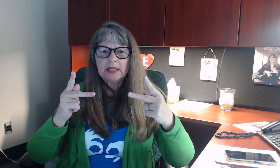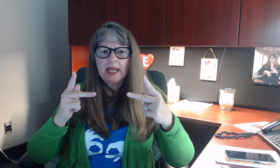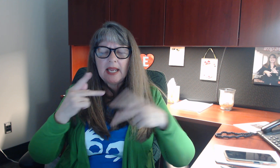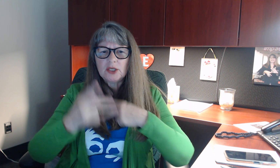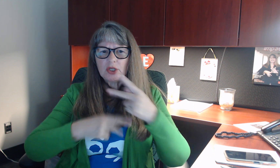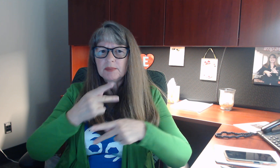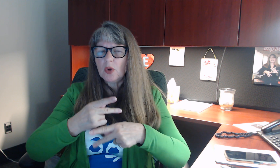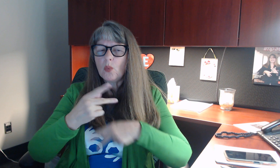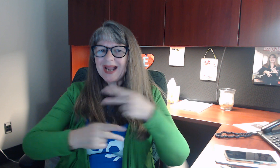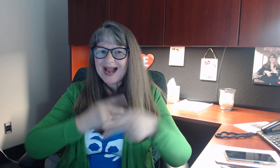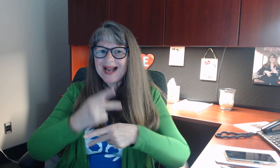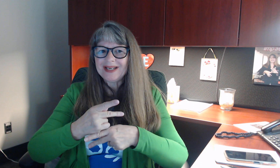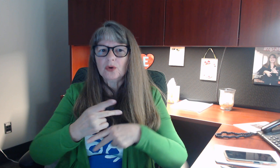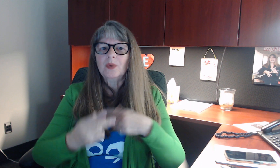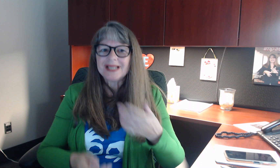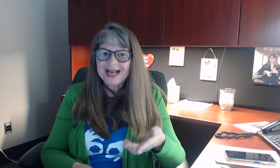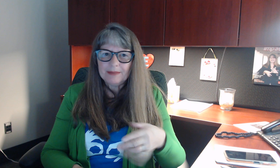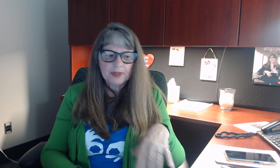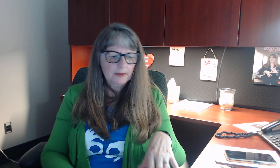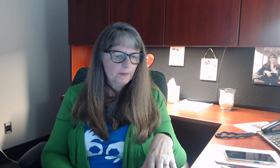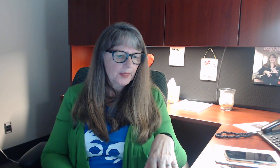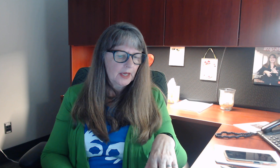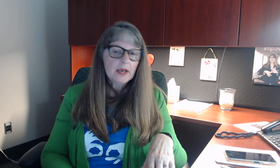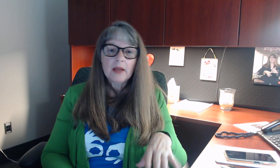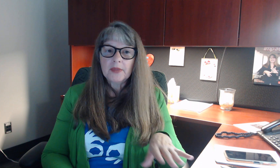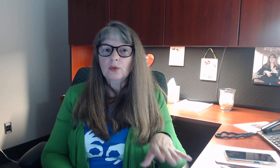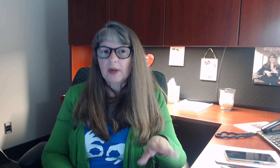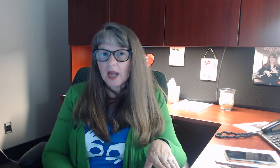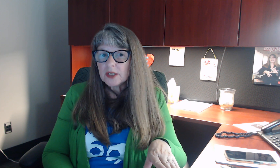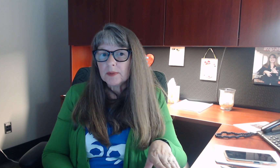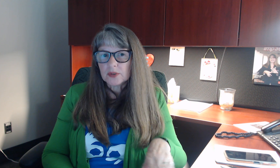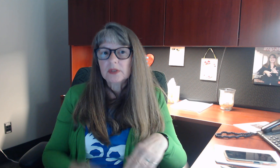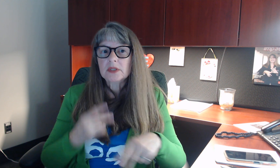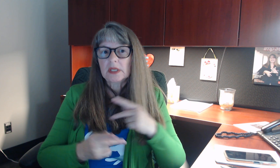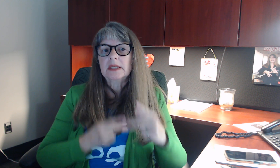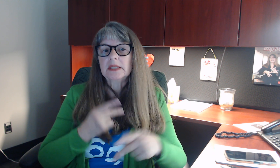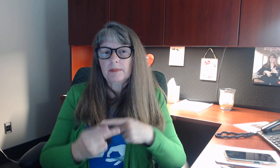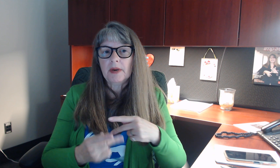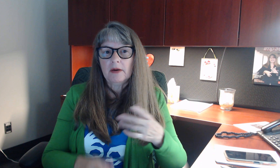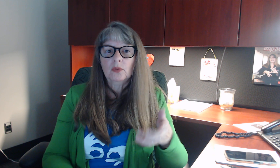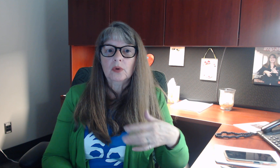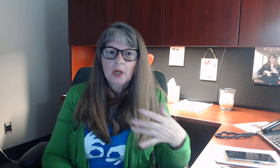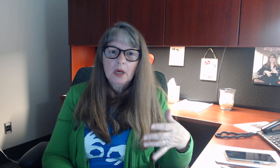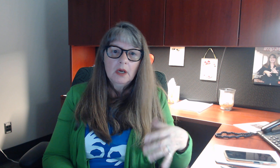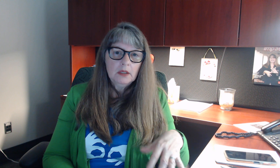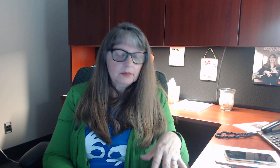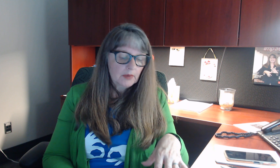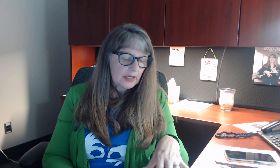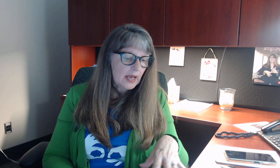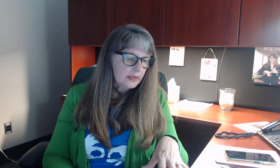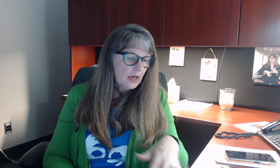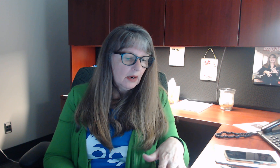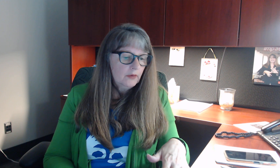hand shapes? What kind or what type? Not that you're a kind person. This is a type of or a kind of